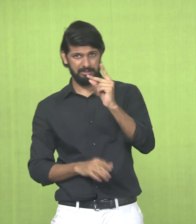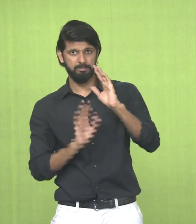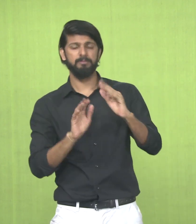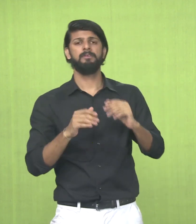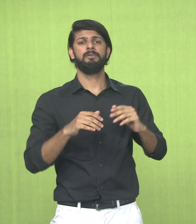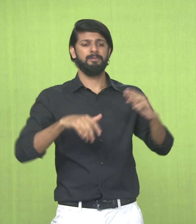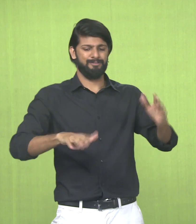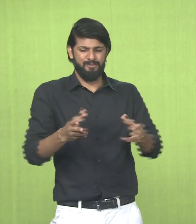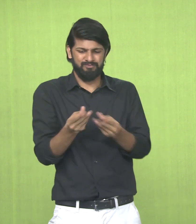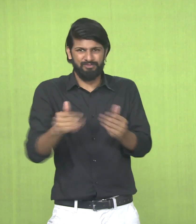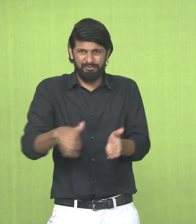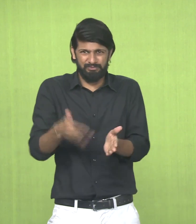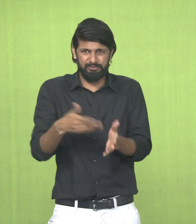Whereas, dry fresco